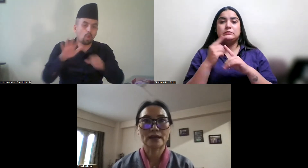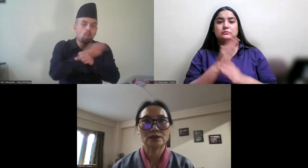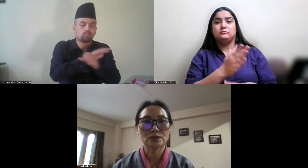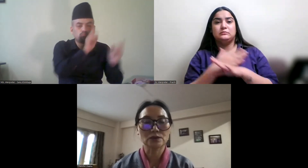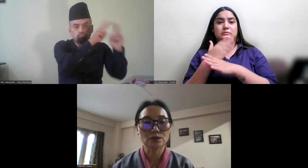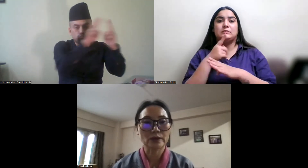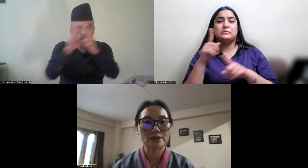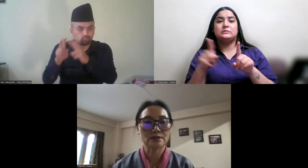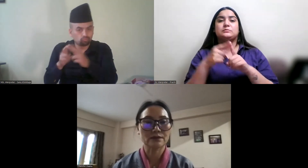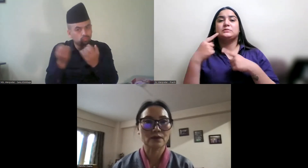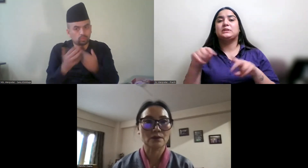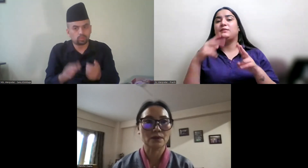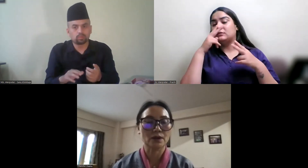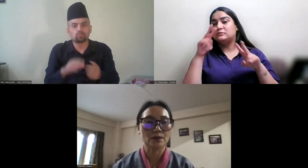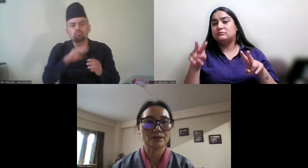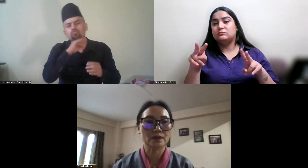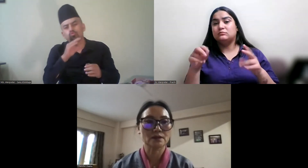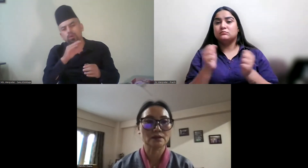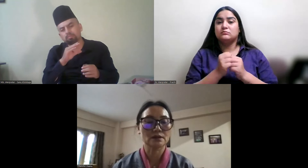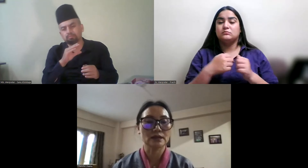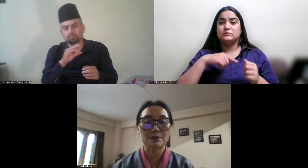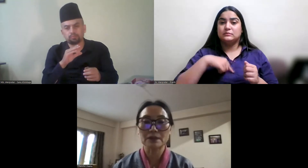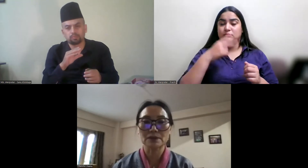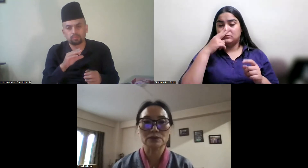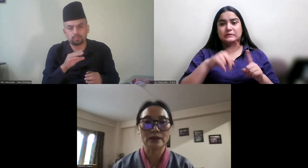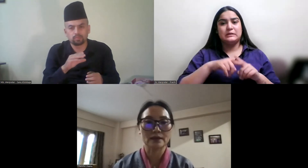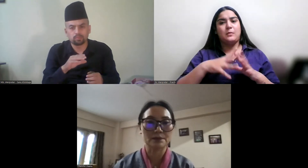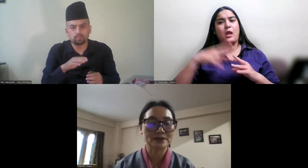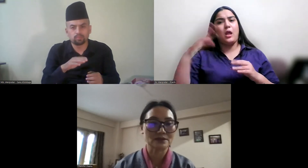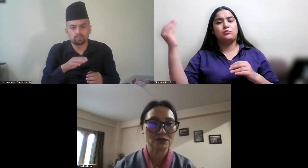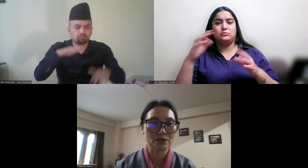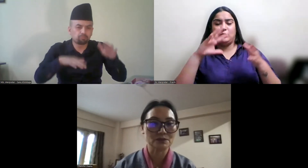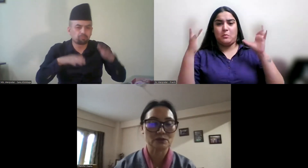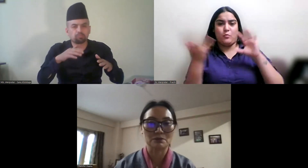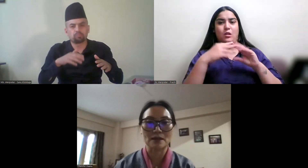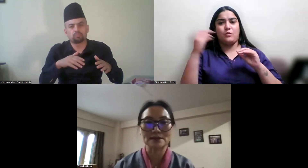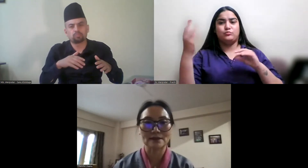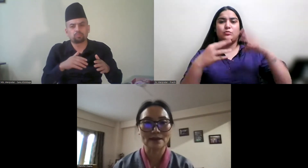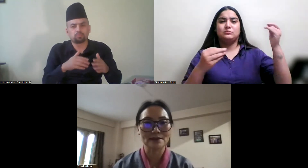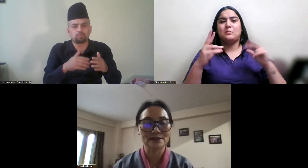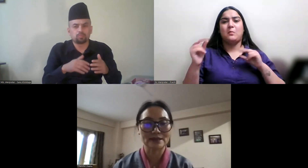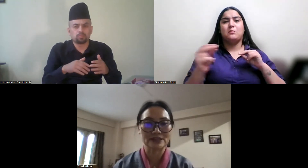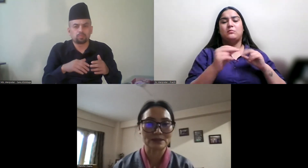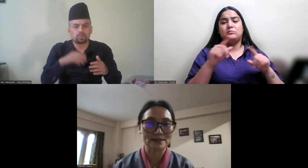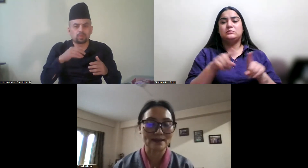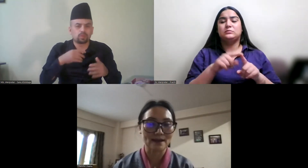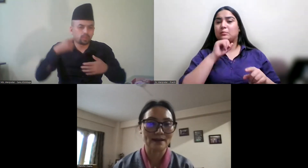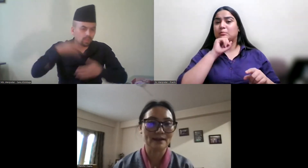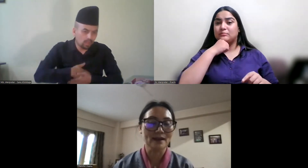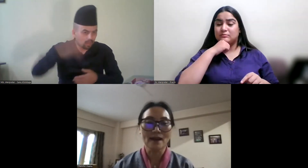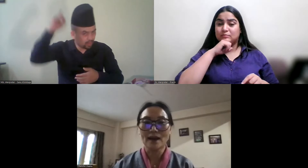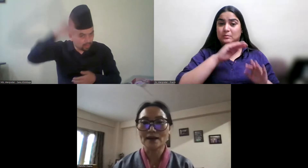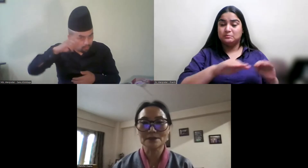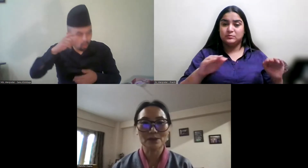And we had youth ranging from, young people doing prison terms to monks and nuns,